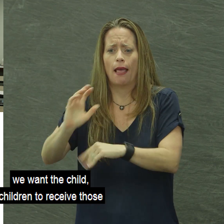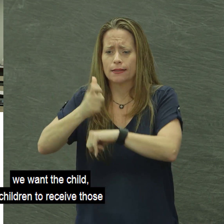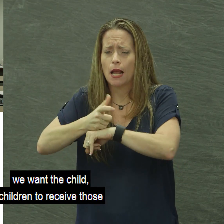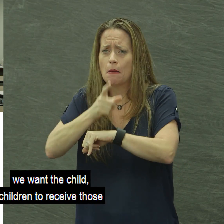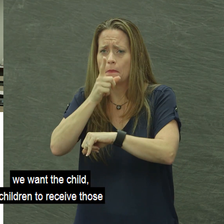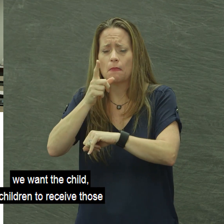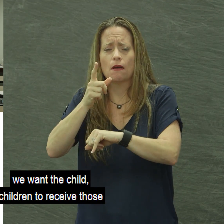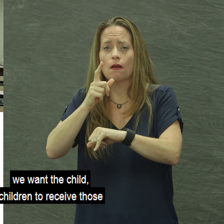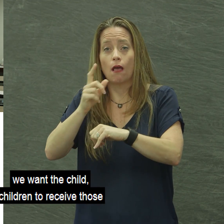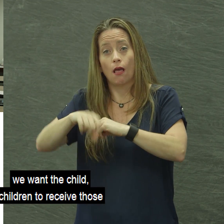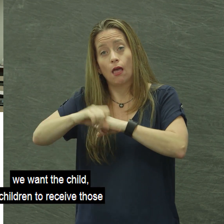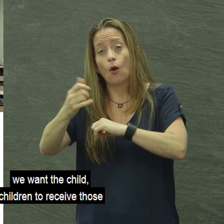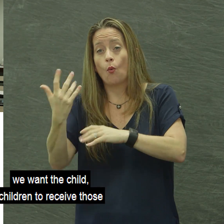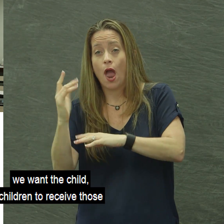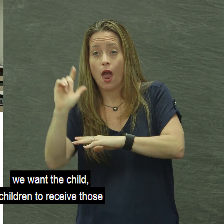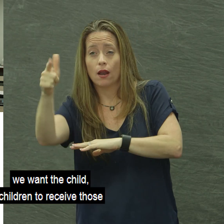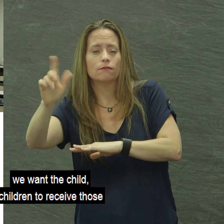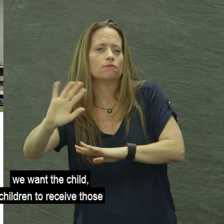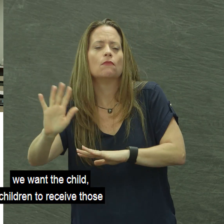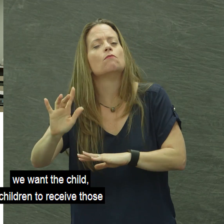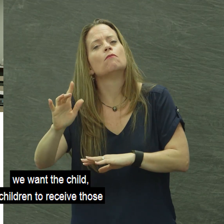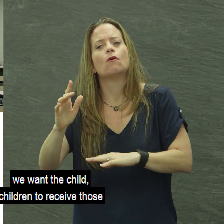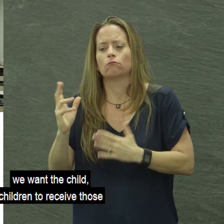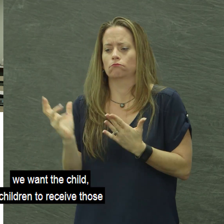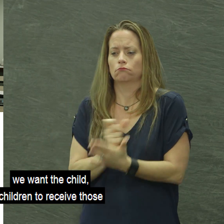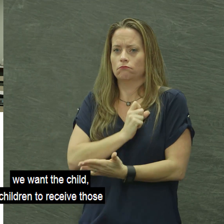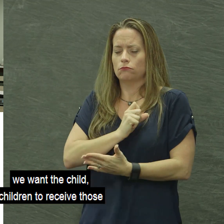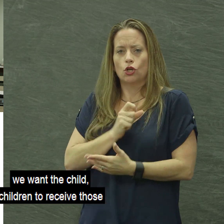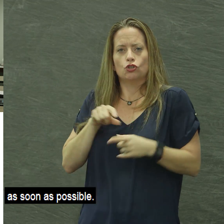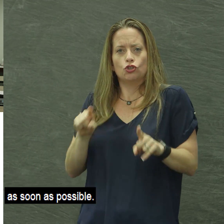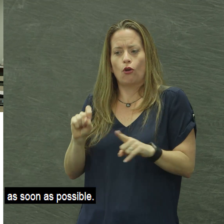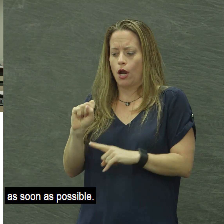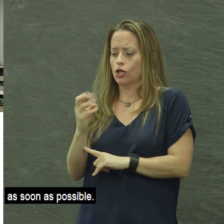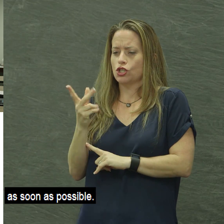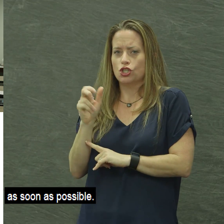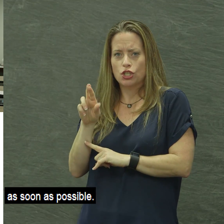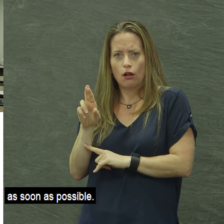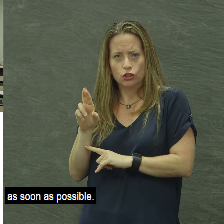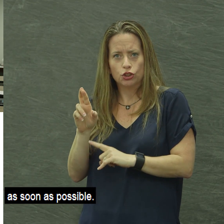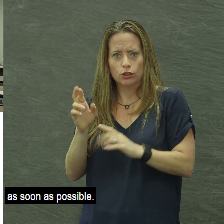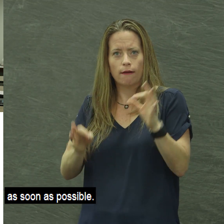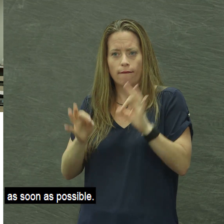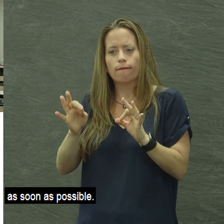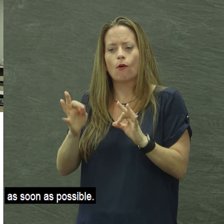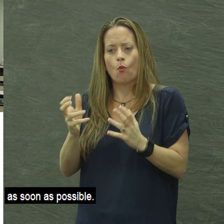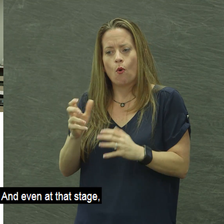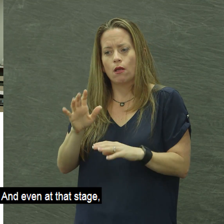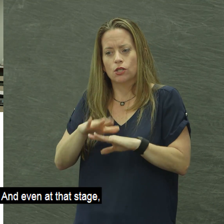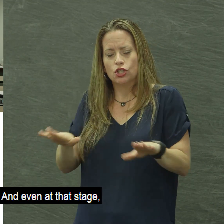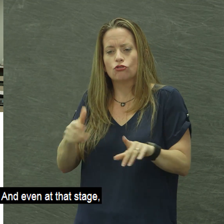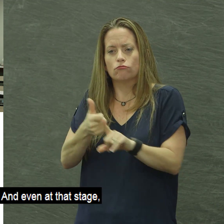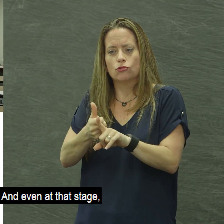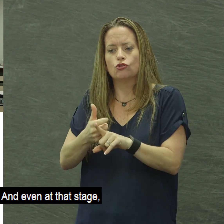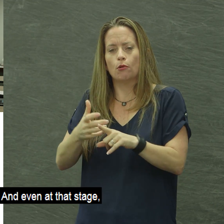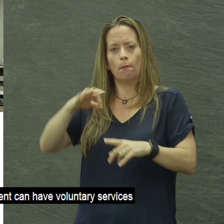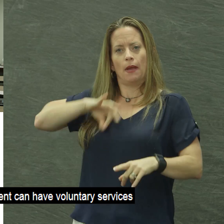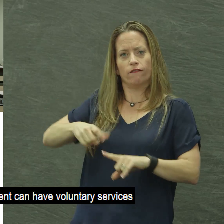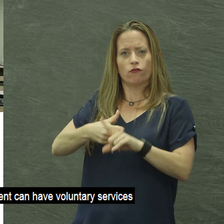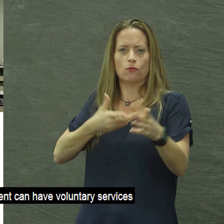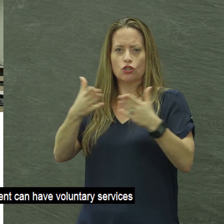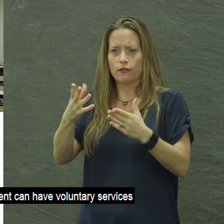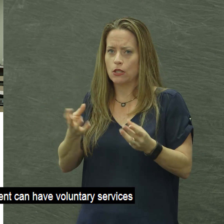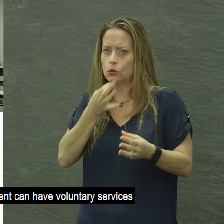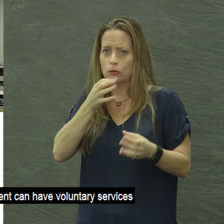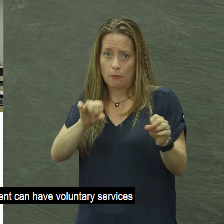services are needed, we want the children to receive those as soon as possible. And even at that stage,